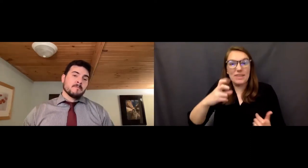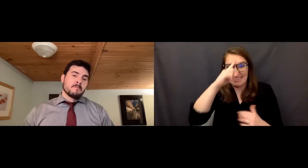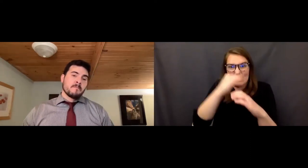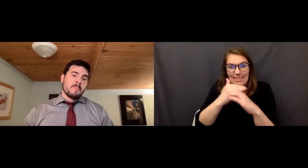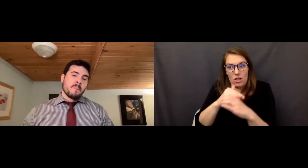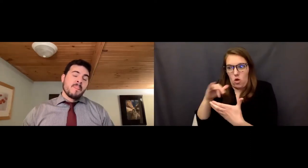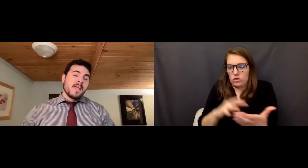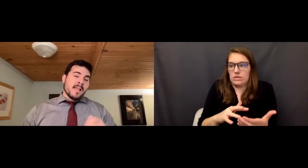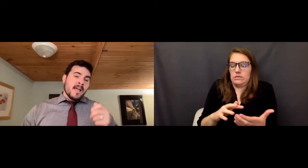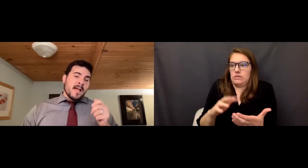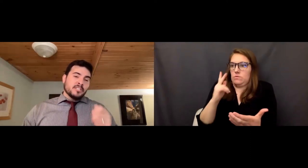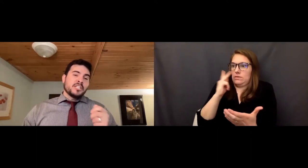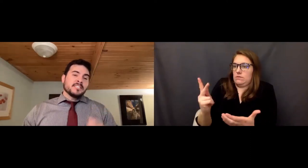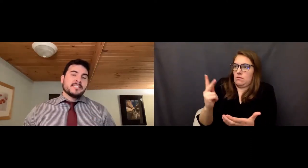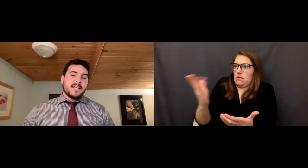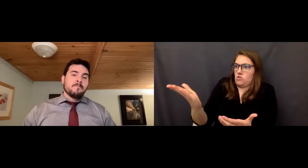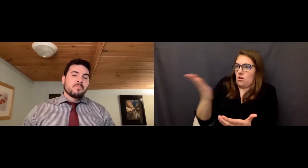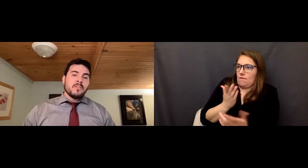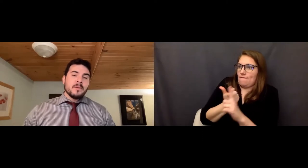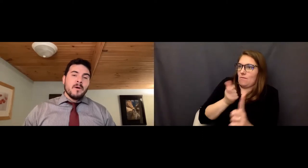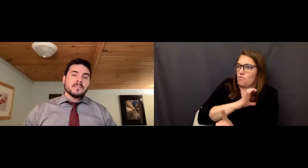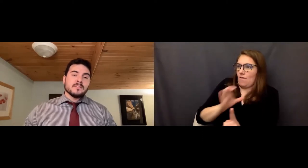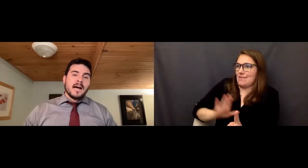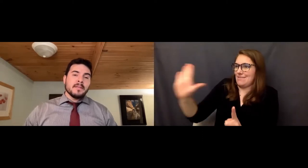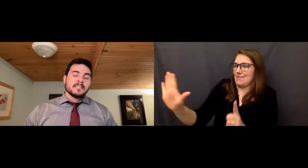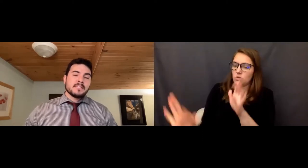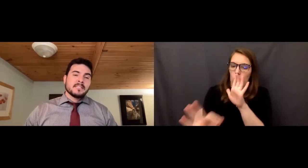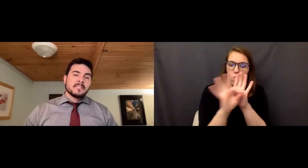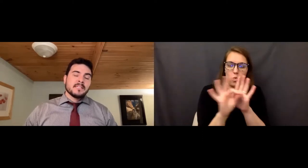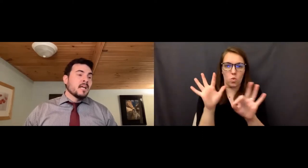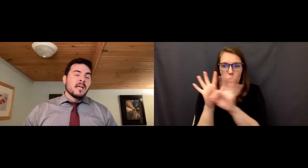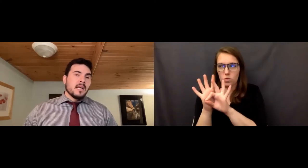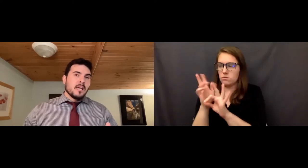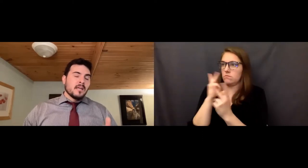wounds. As Jesus said to the apostle Thomas,